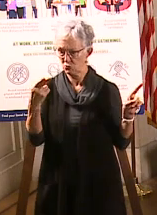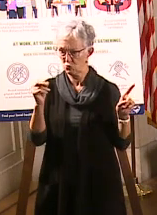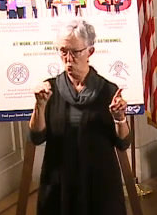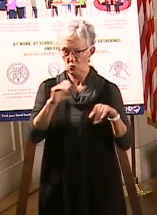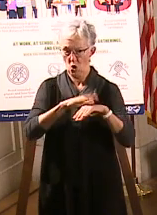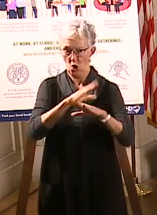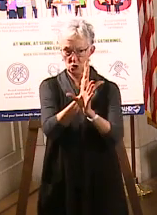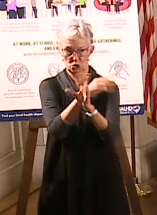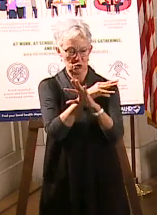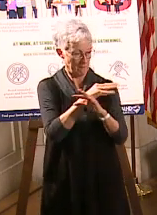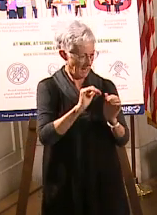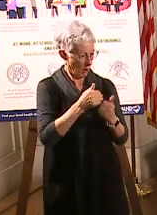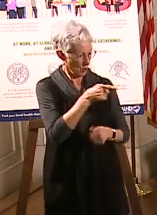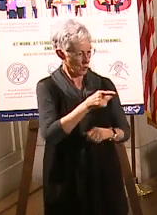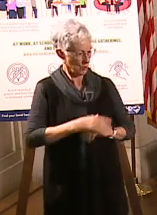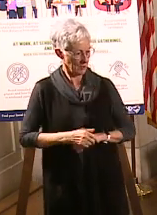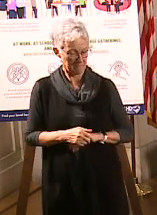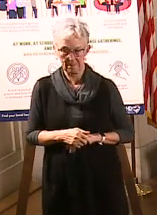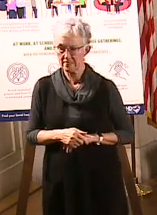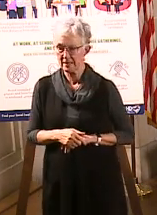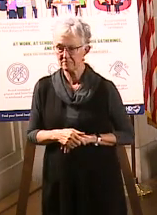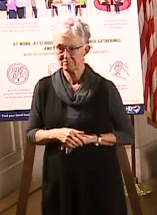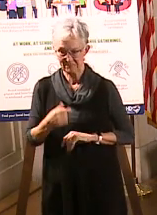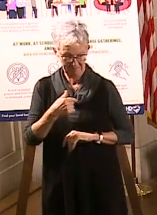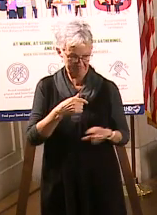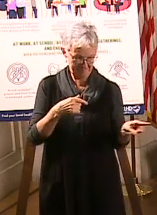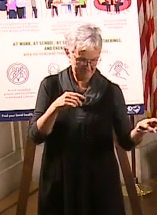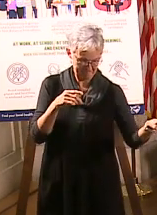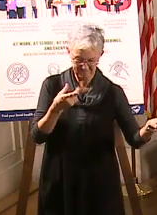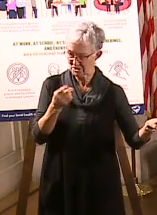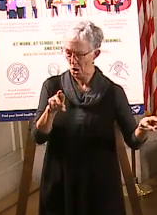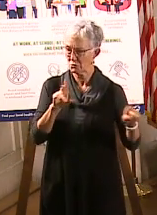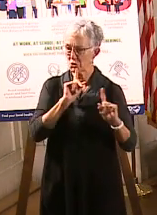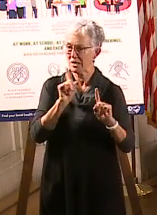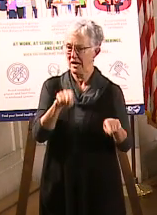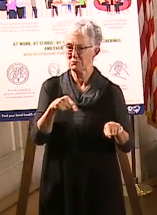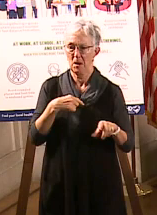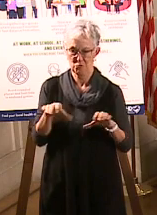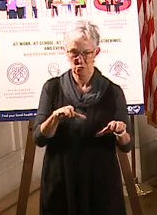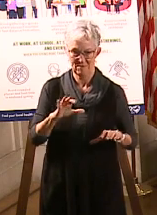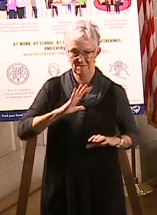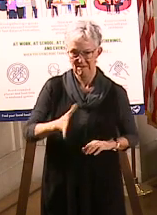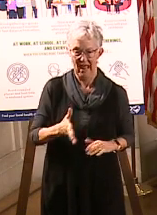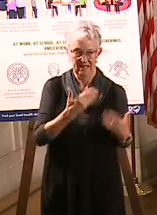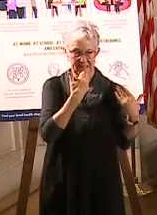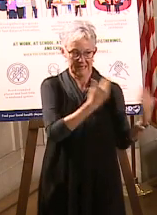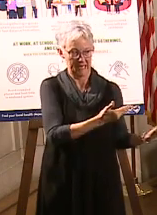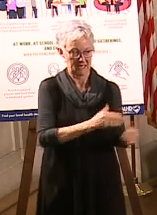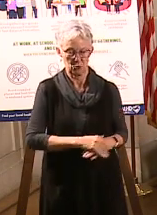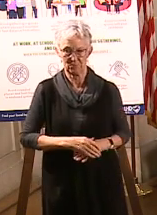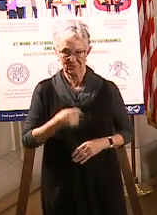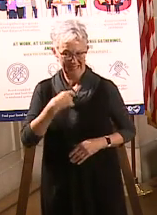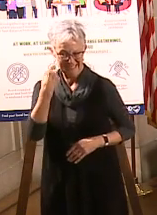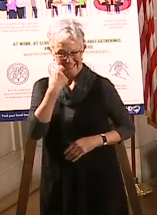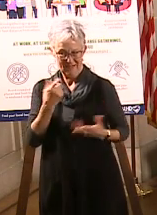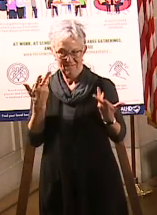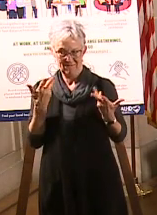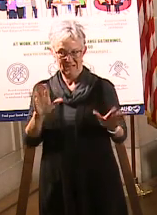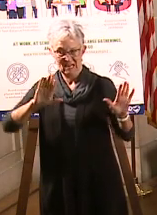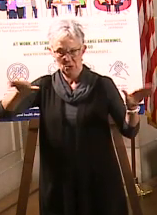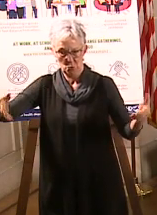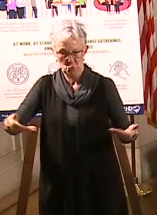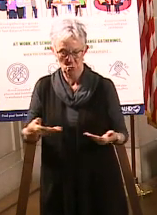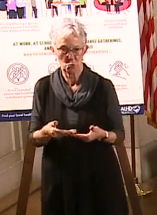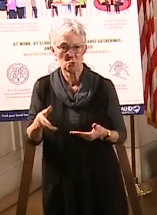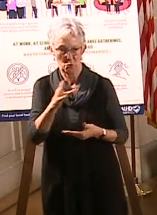Dr. Anthone. How you doing? Doing well, Governor. Thank you. Good, good. So I just introduced you, and the topic of